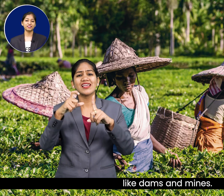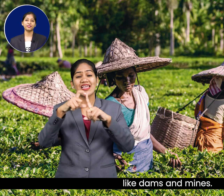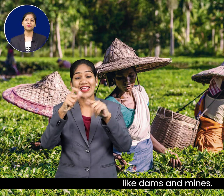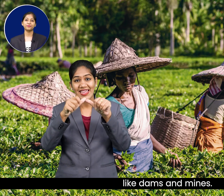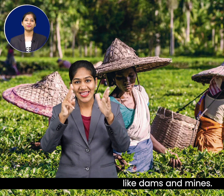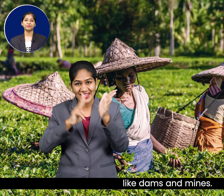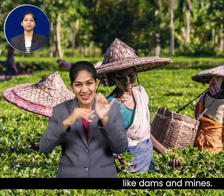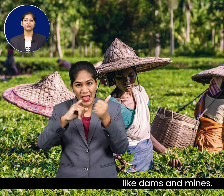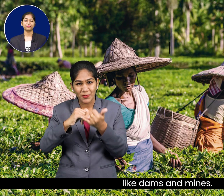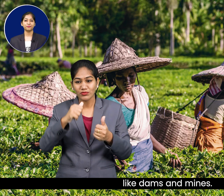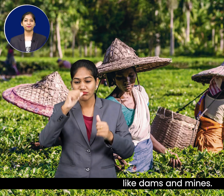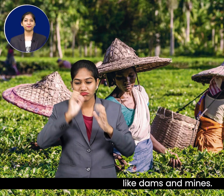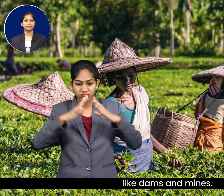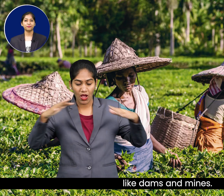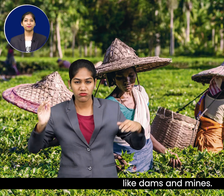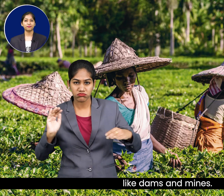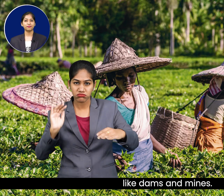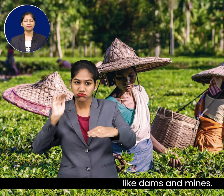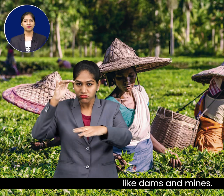mines.